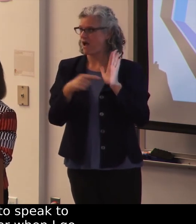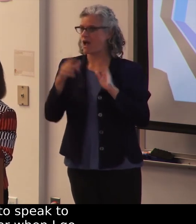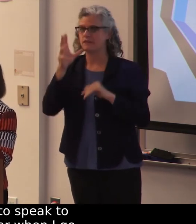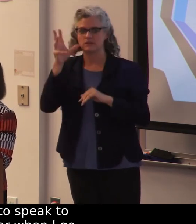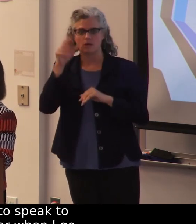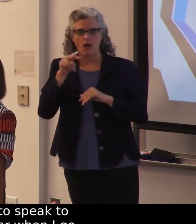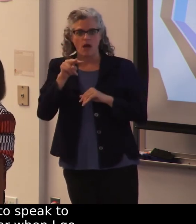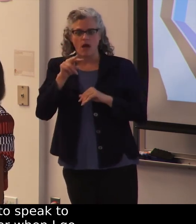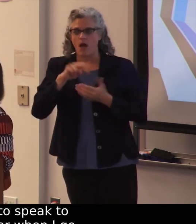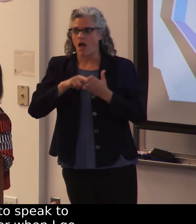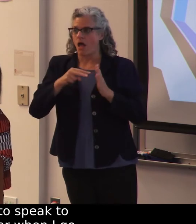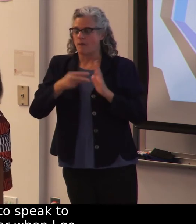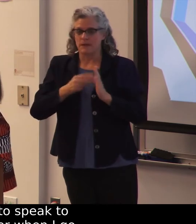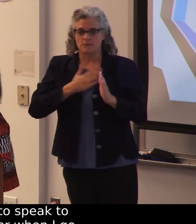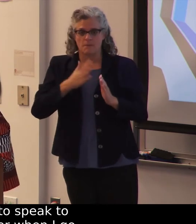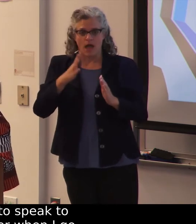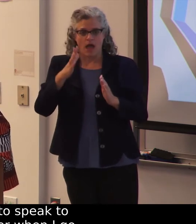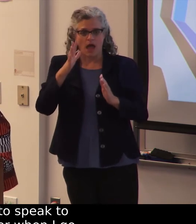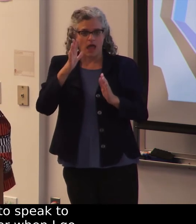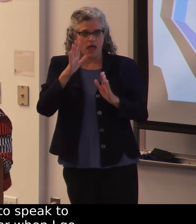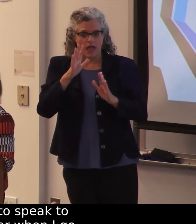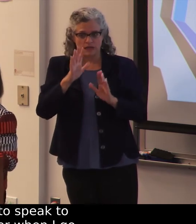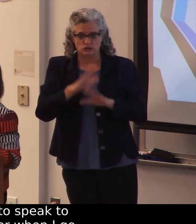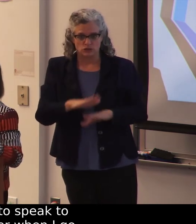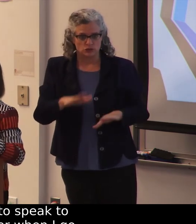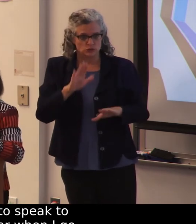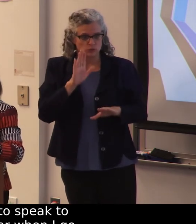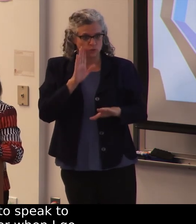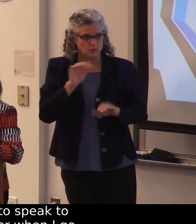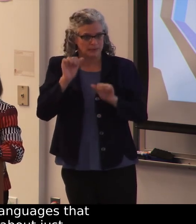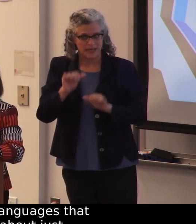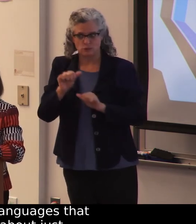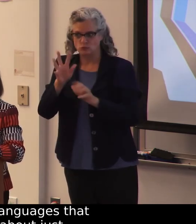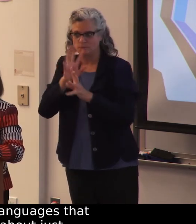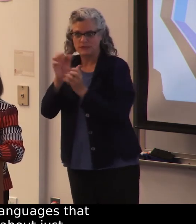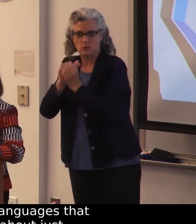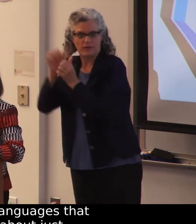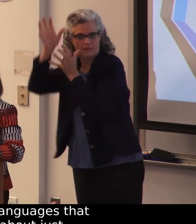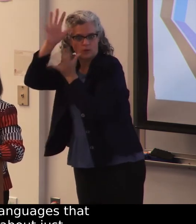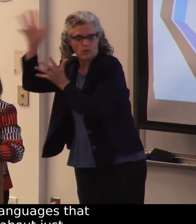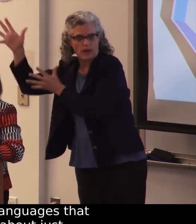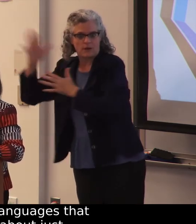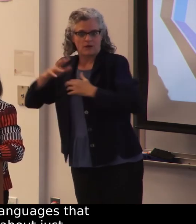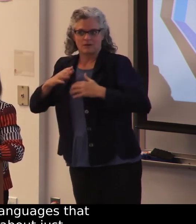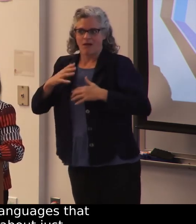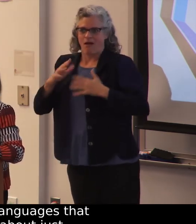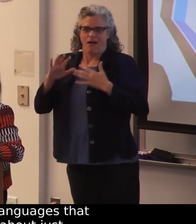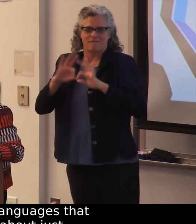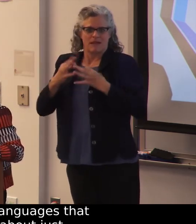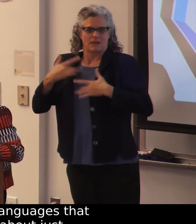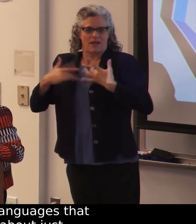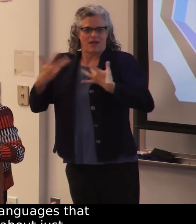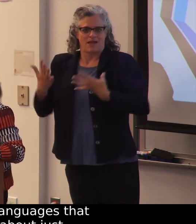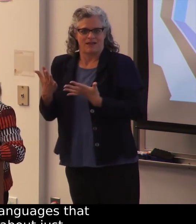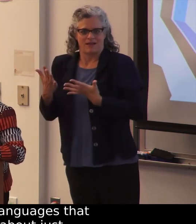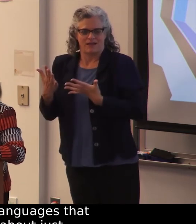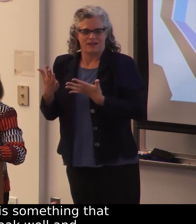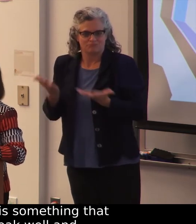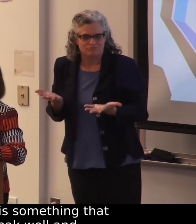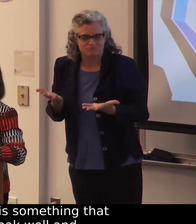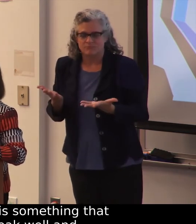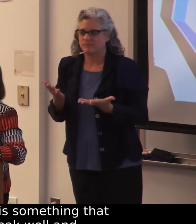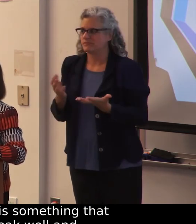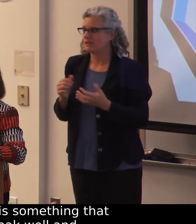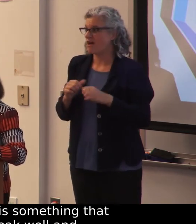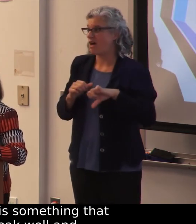actually be able to speak to my mother when I go back, right? And yet, there's also some languages that it's not about just my mother. It's a